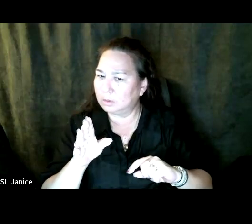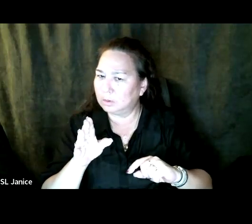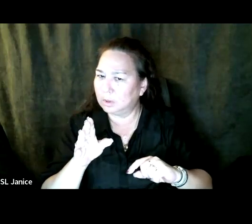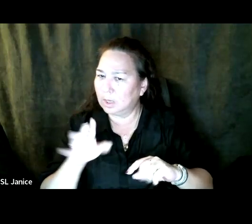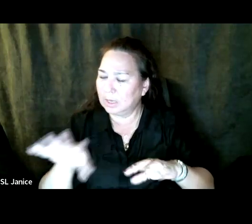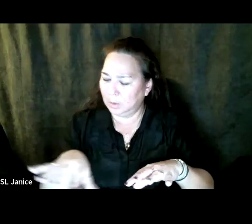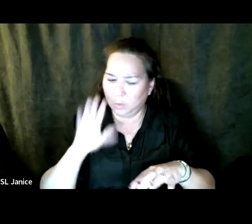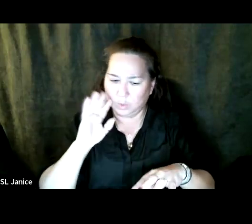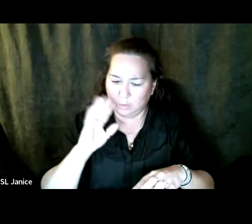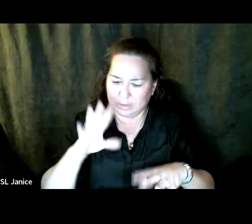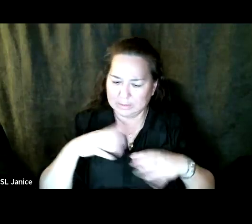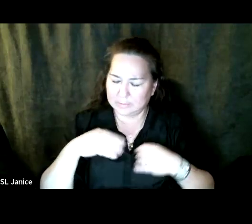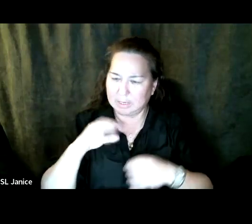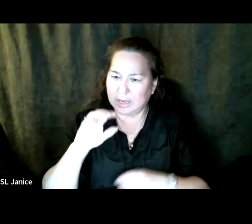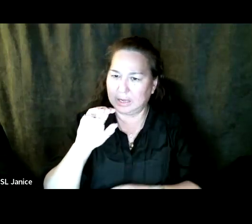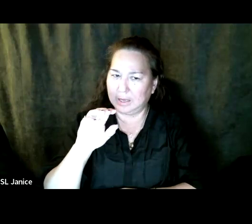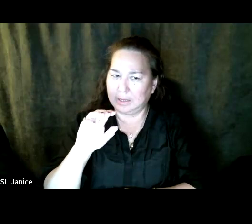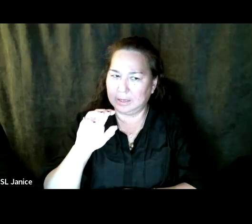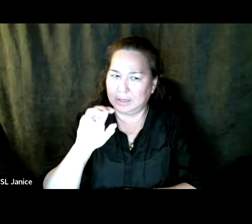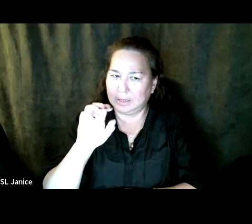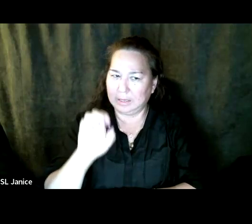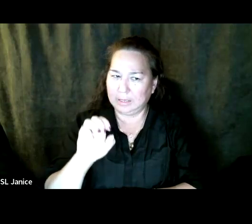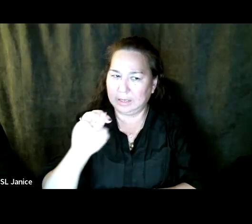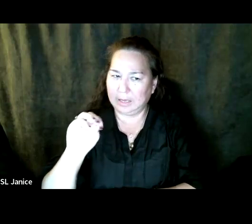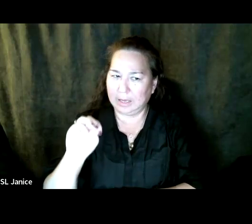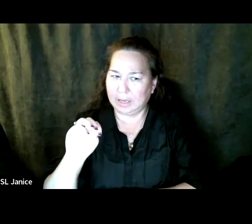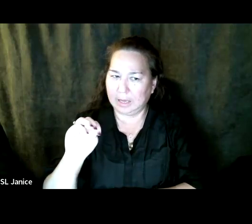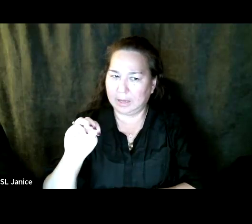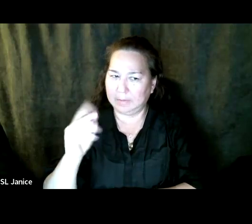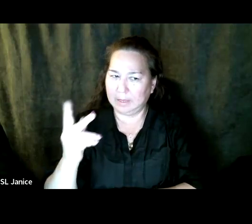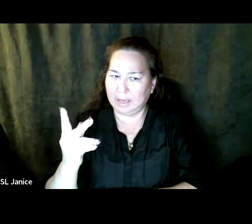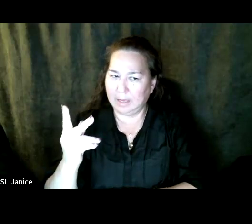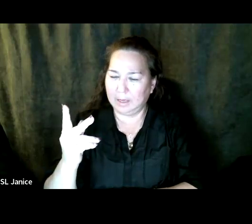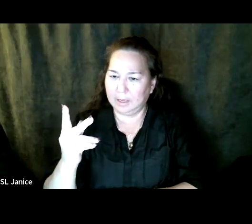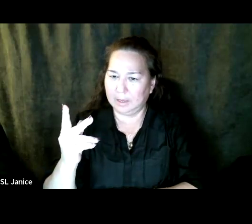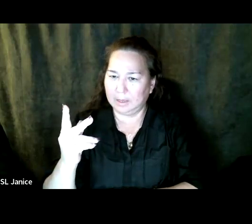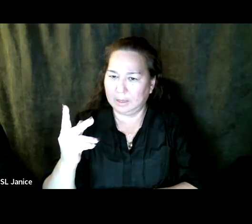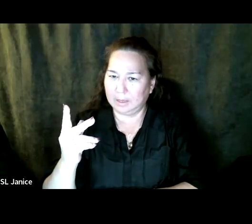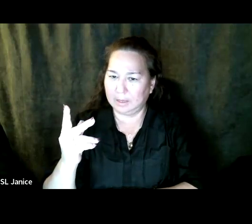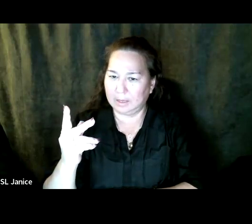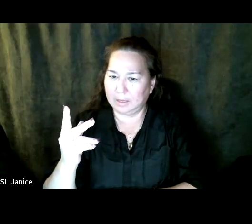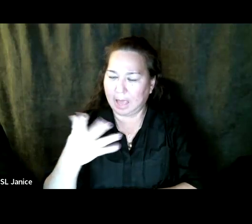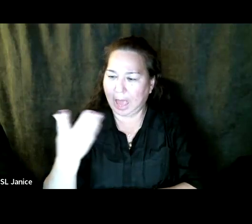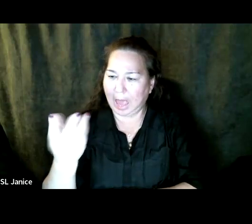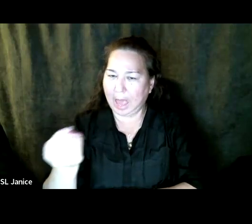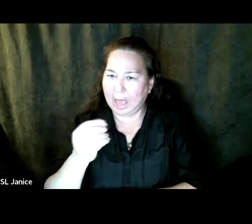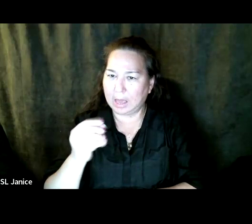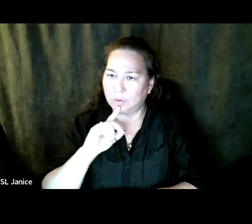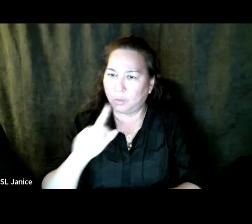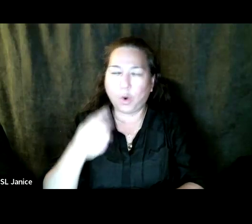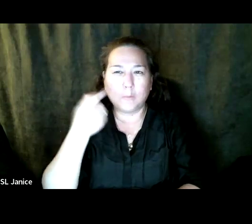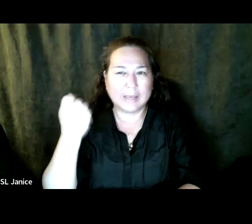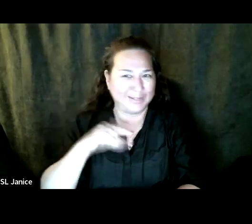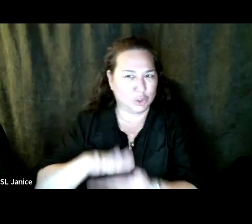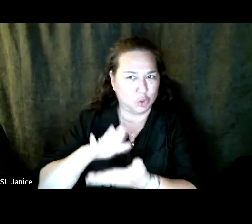EMK charter amendment out of order because it's a school night before we move into public comment, and it